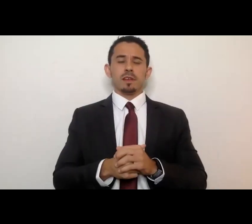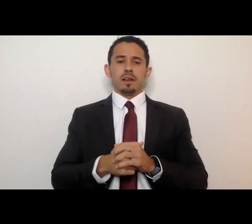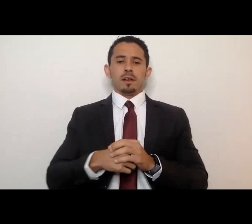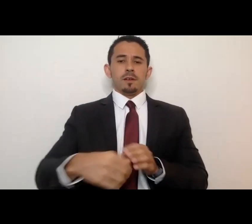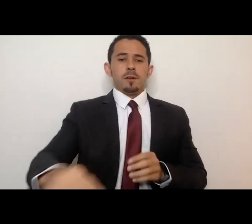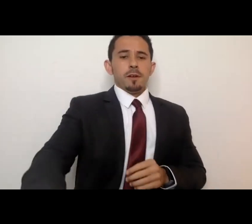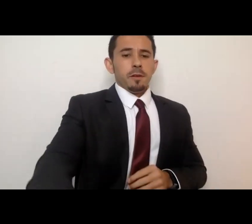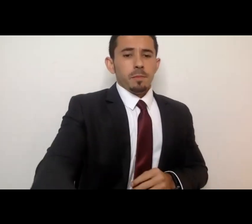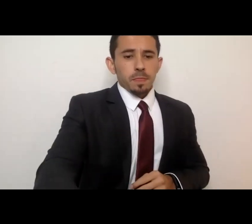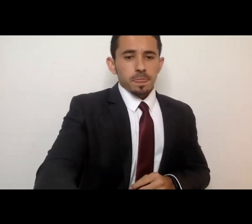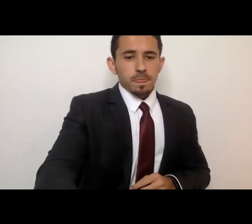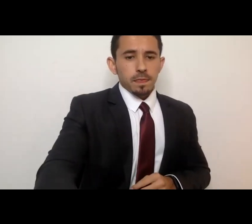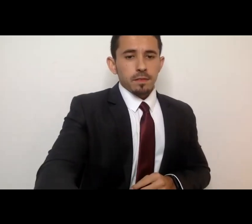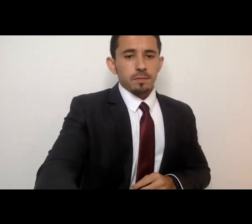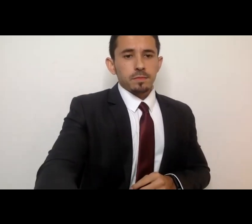world.